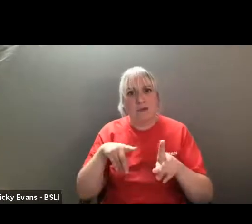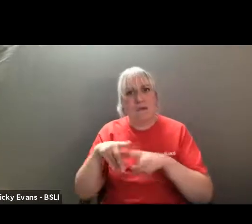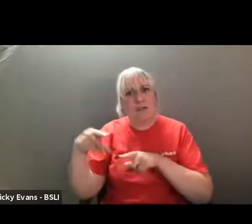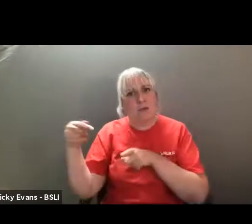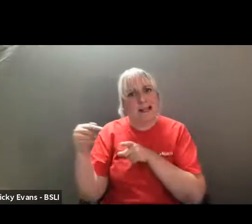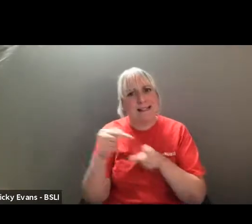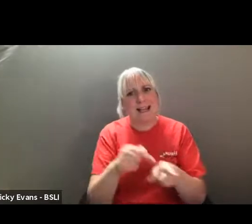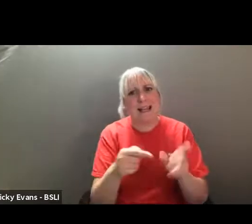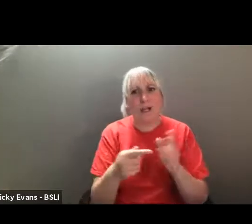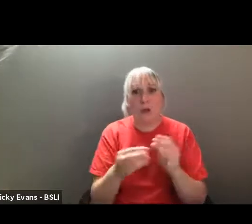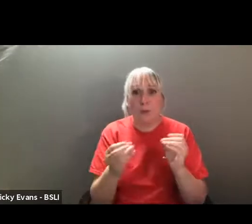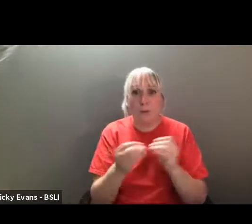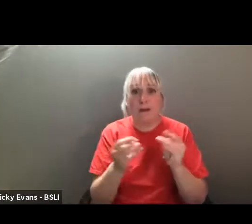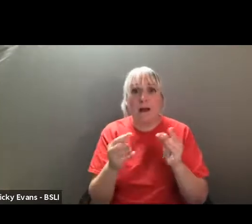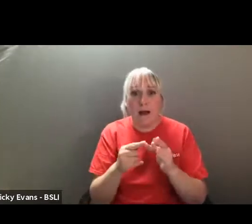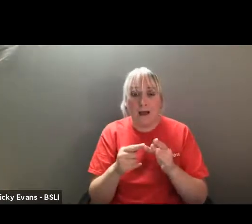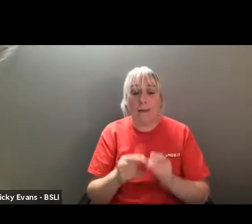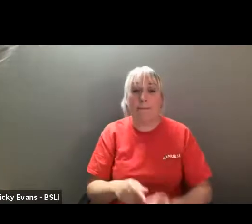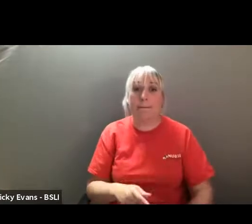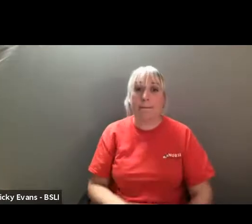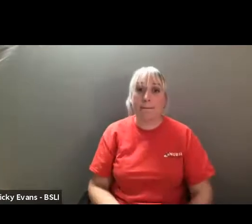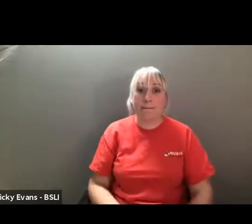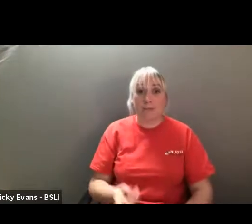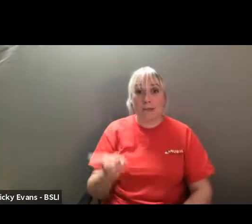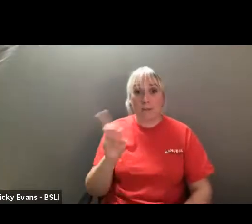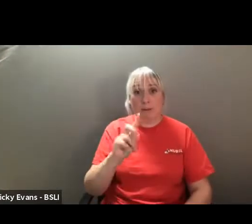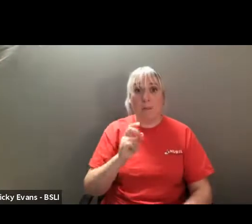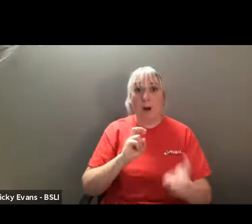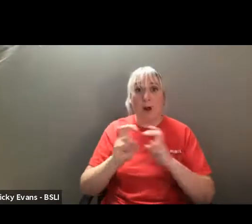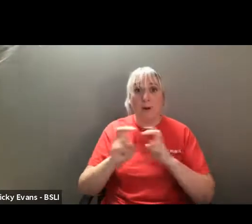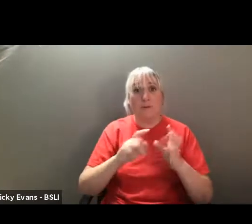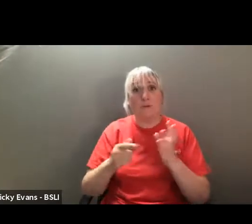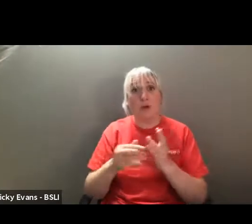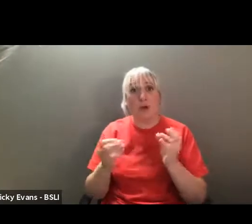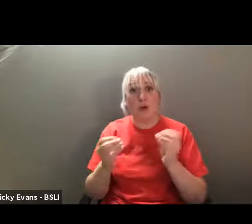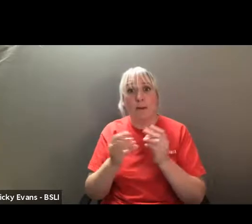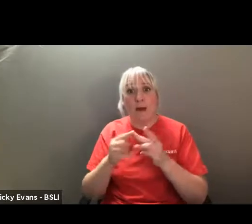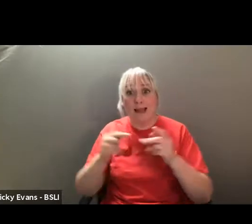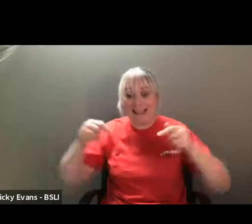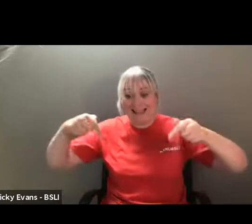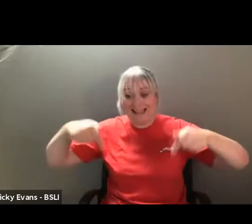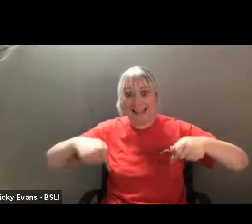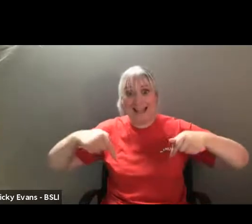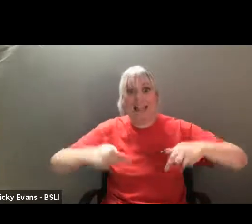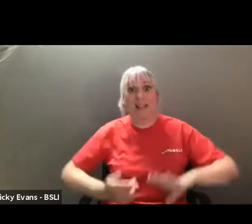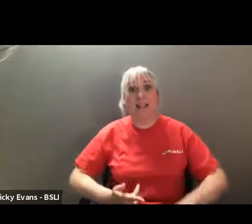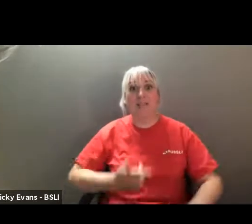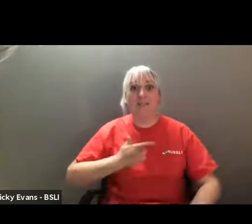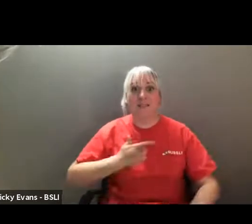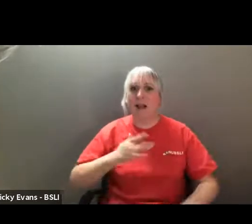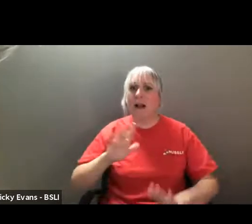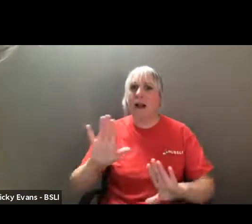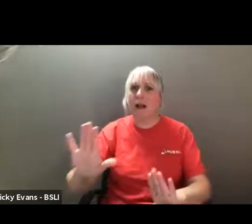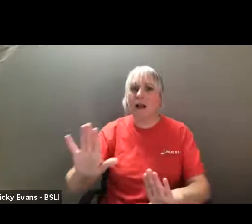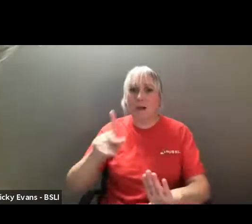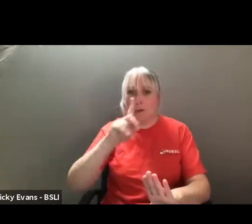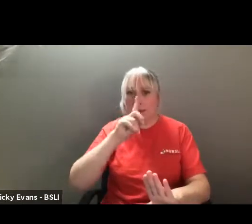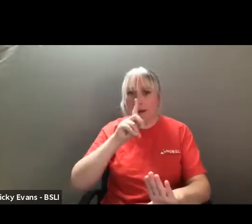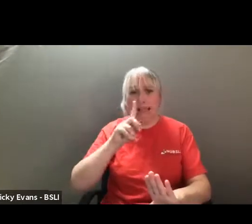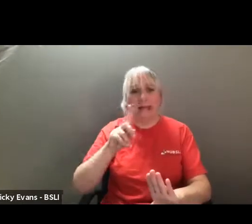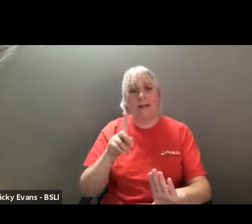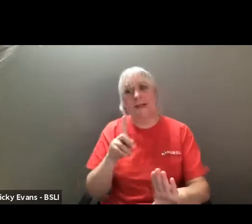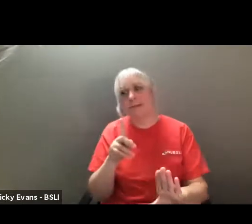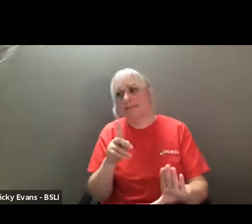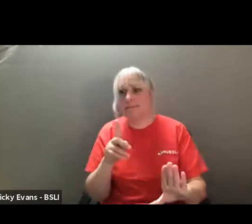And so the people who argue for basic income here think it's a way to do an end around the sort of